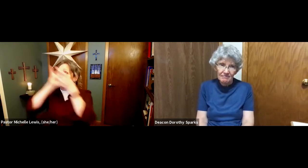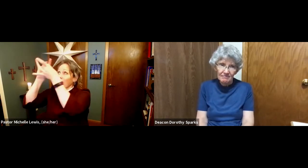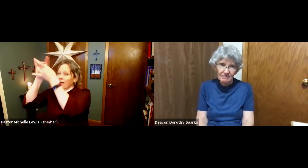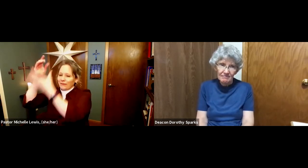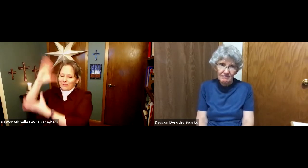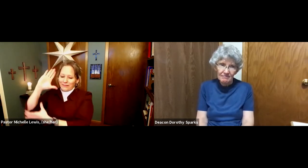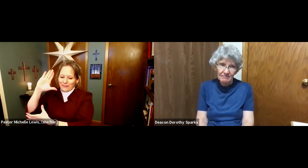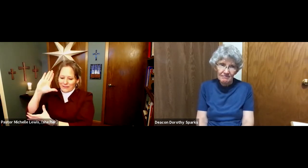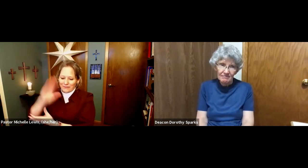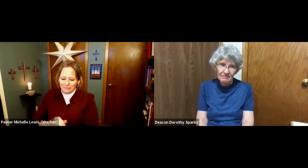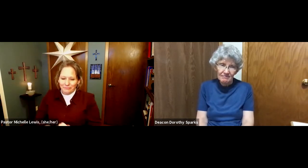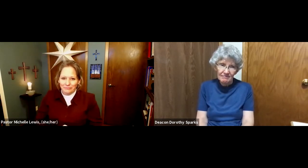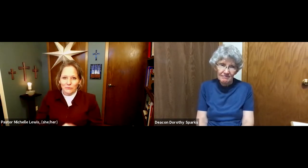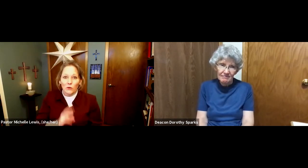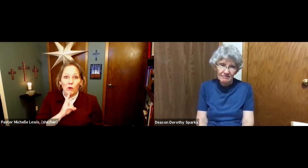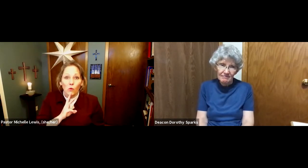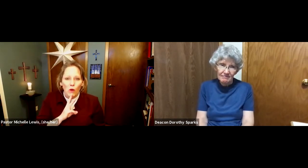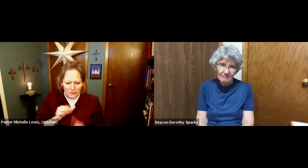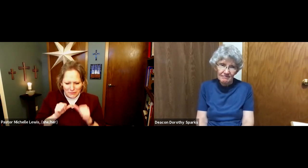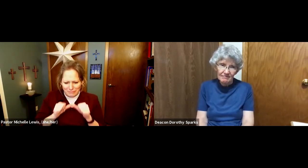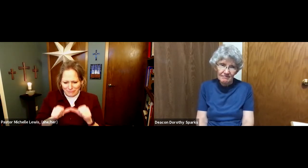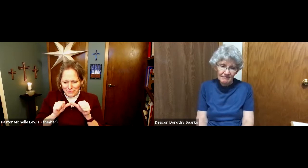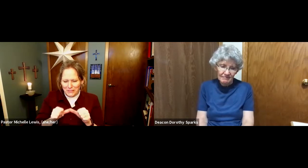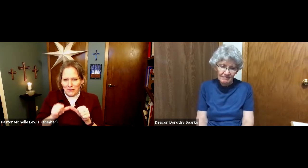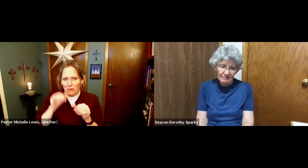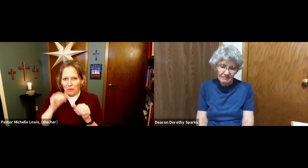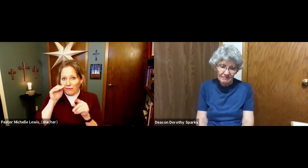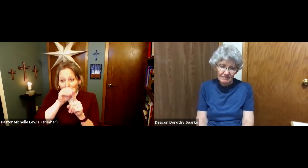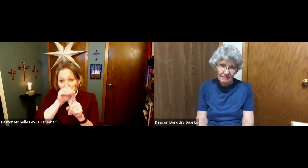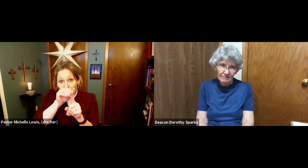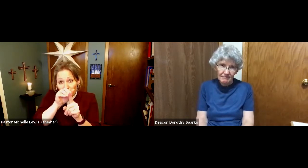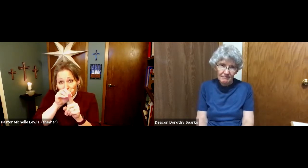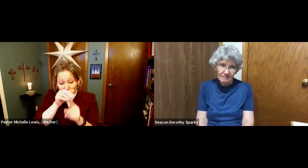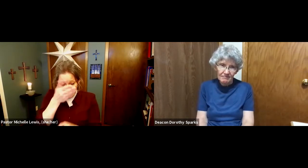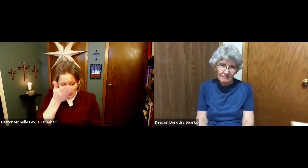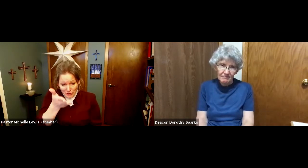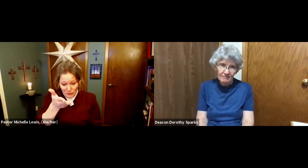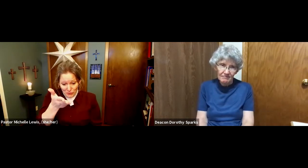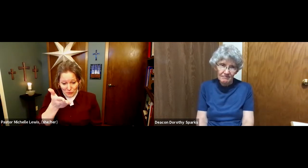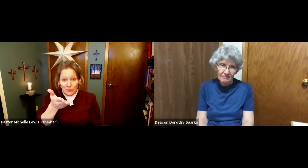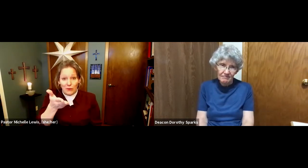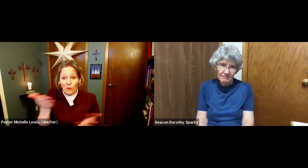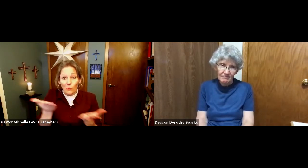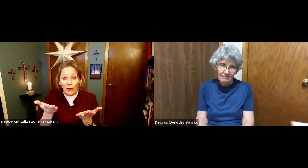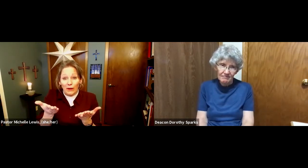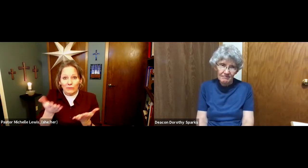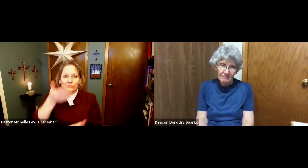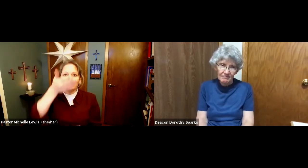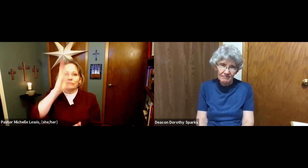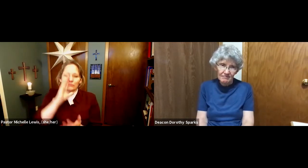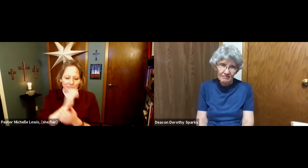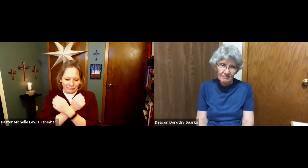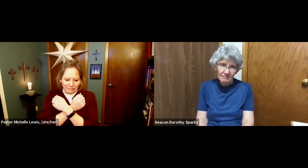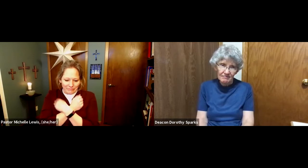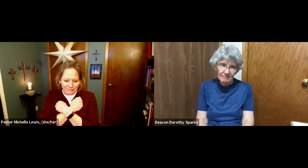And God promises that you belong to God. So the water can still be a